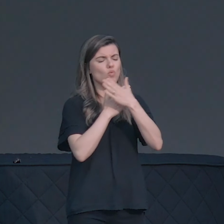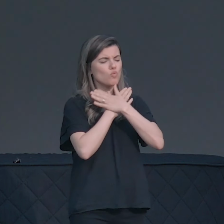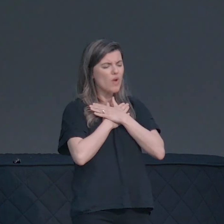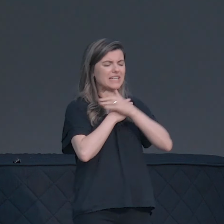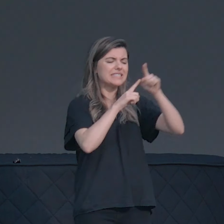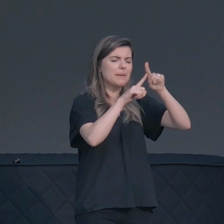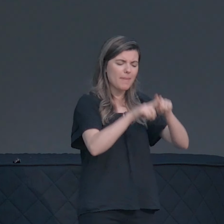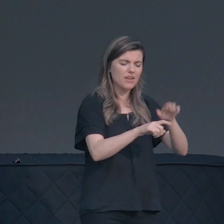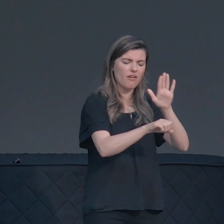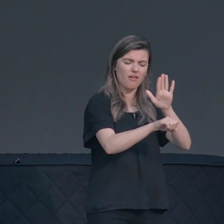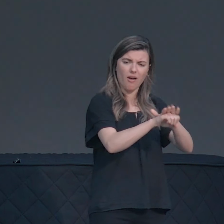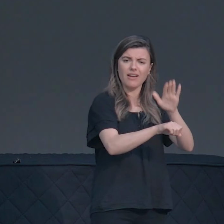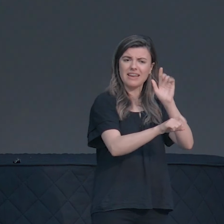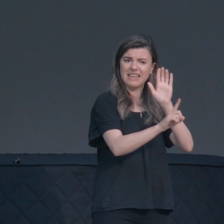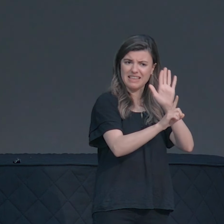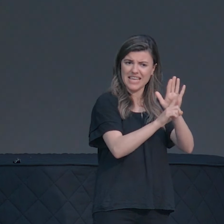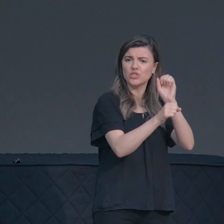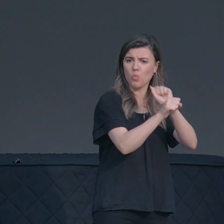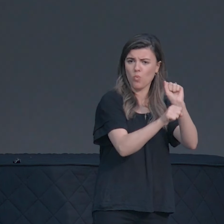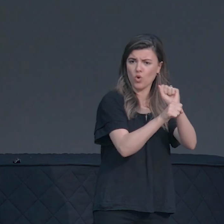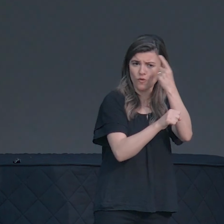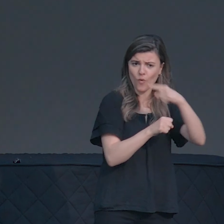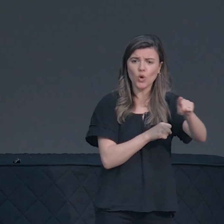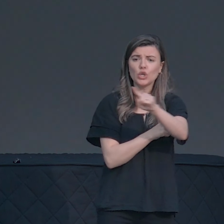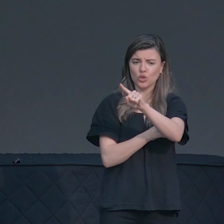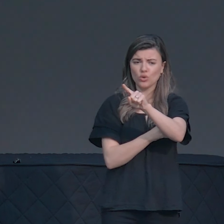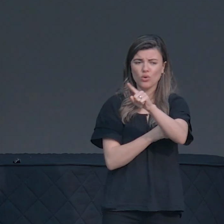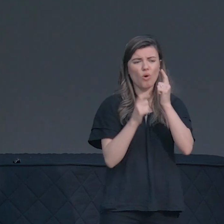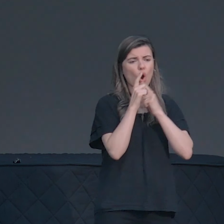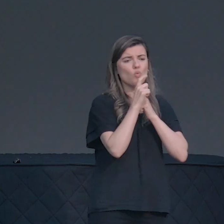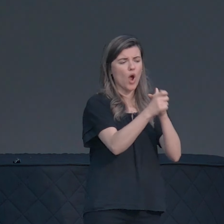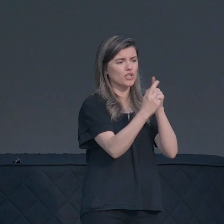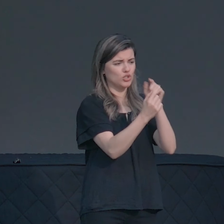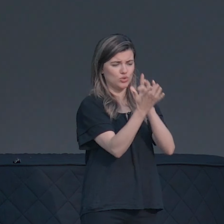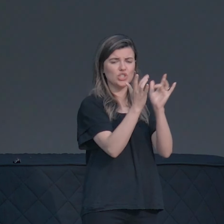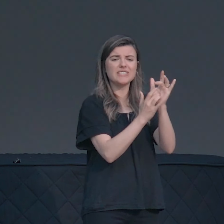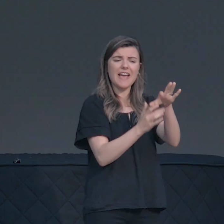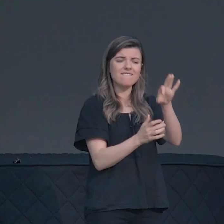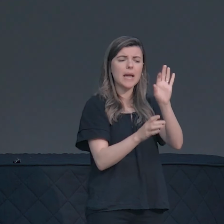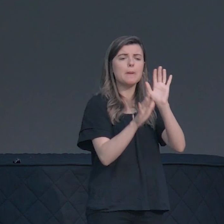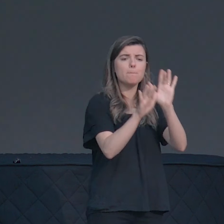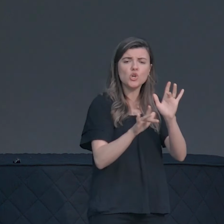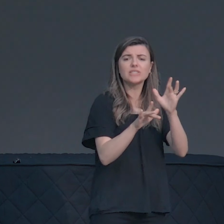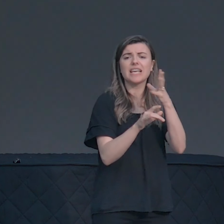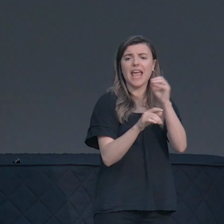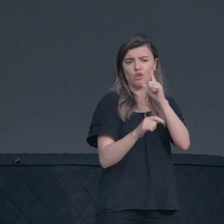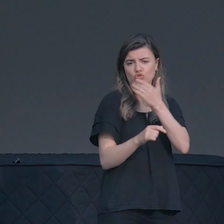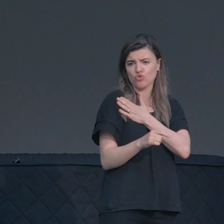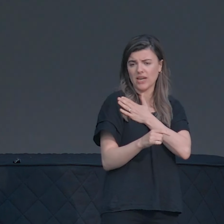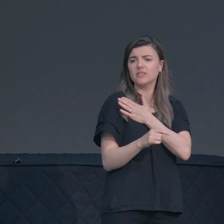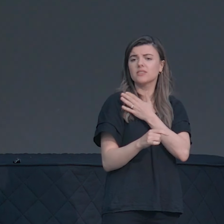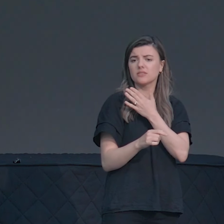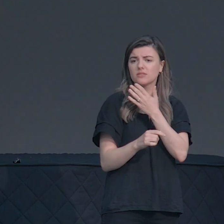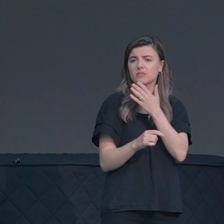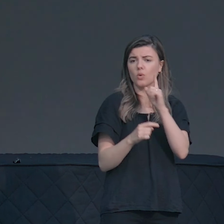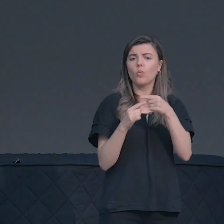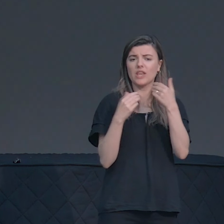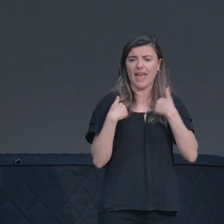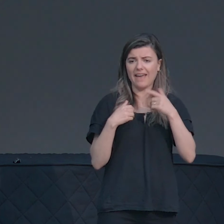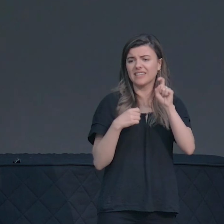finished work that he's done for you. Run to Jesus and find mercy and grace in your time of